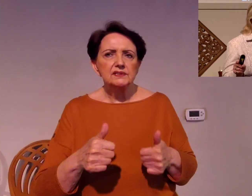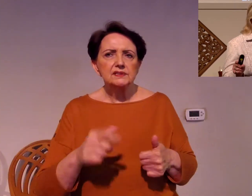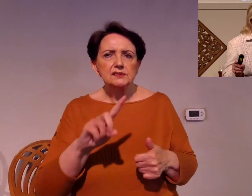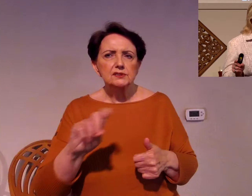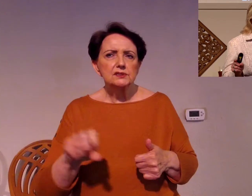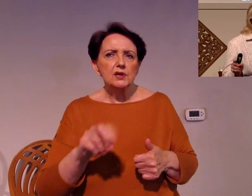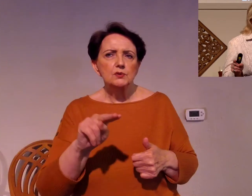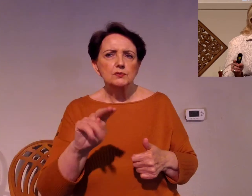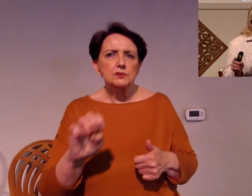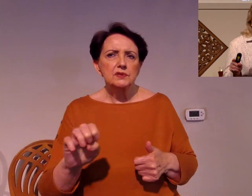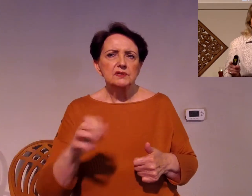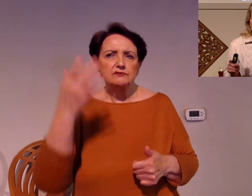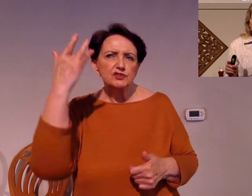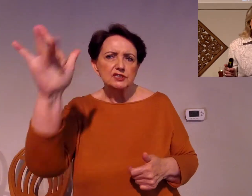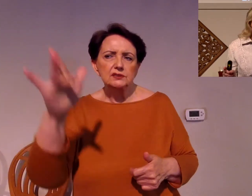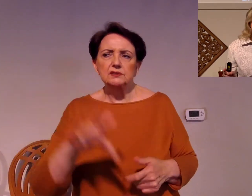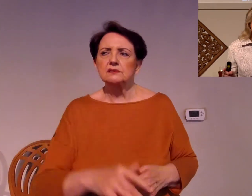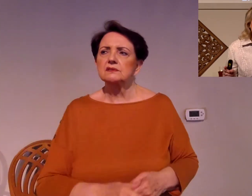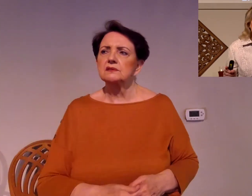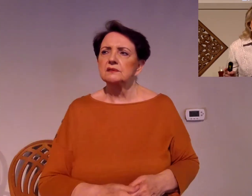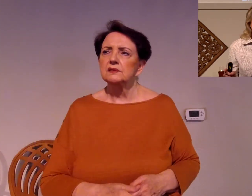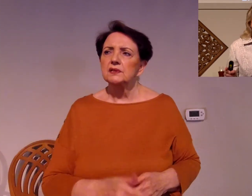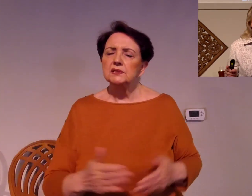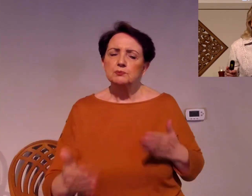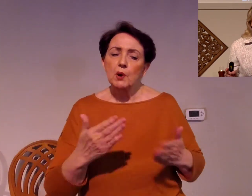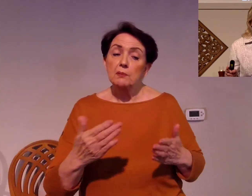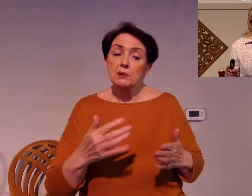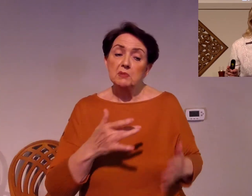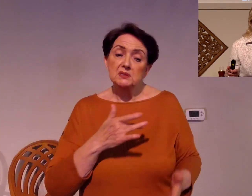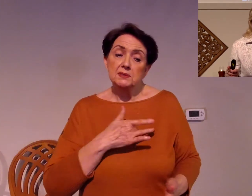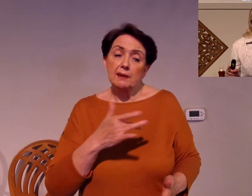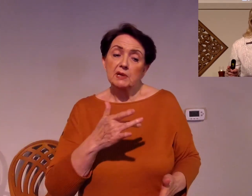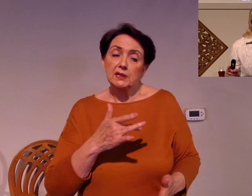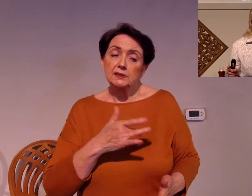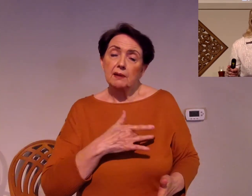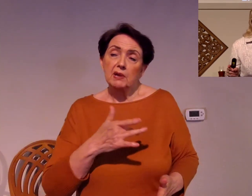genius. And it's probably been tapping for a while.